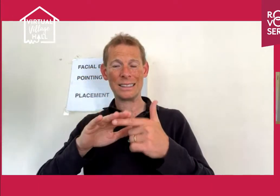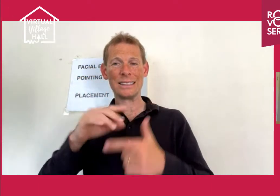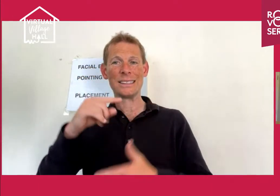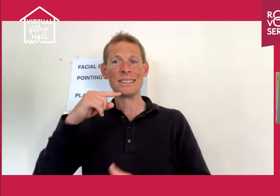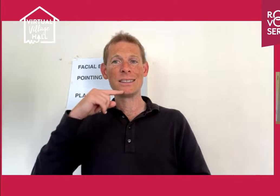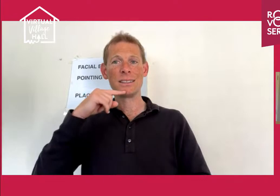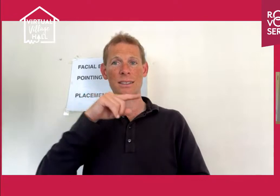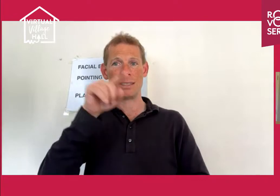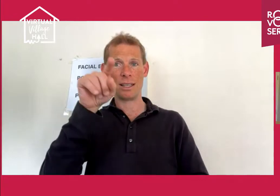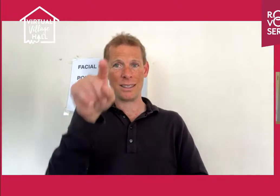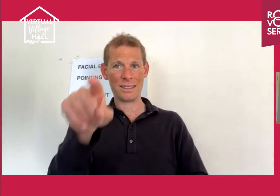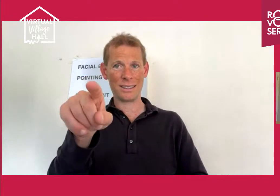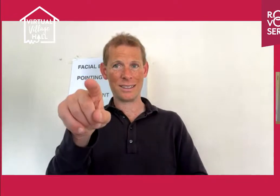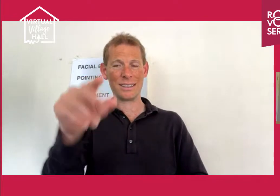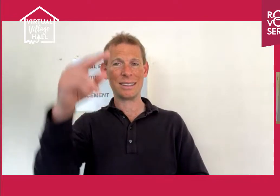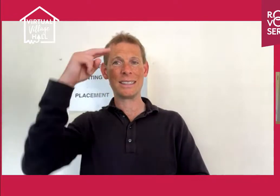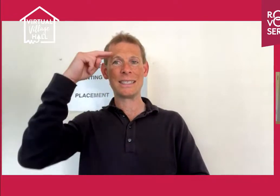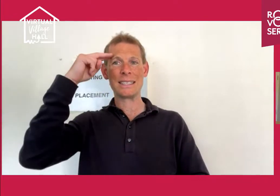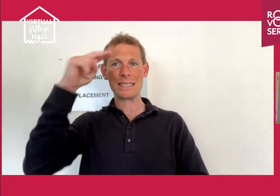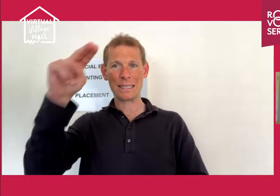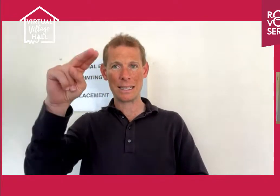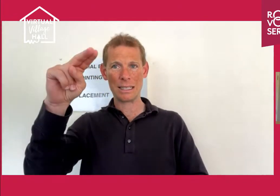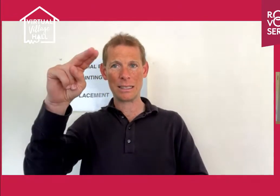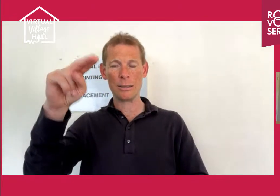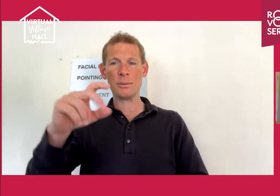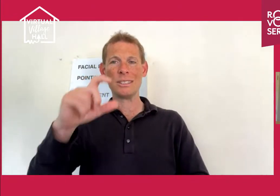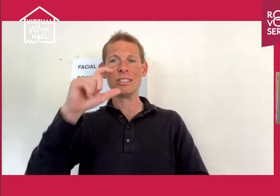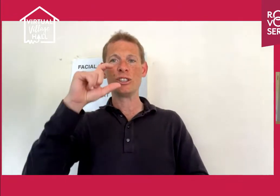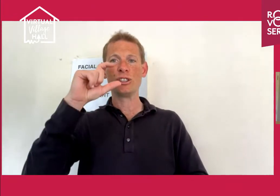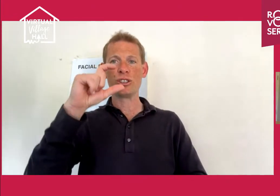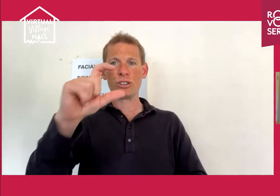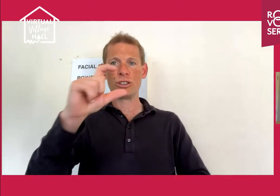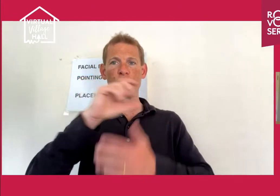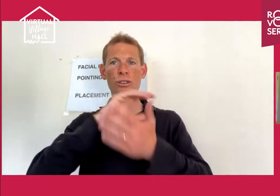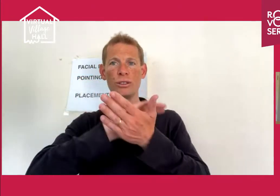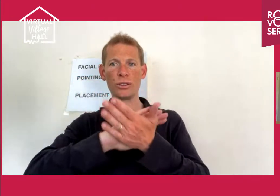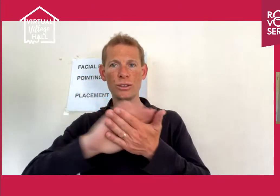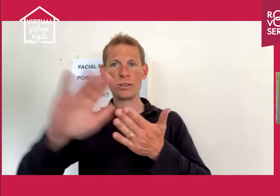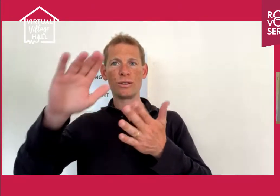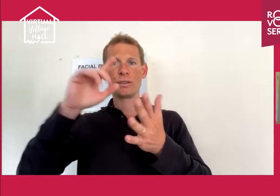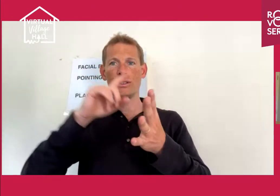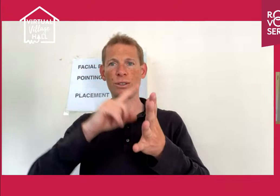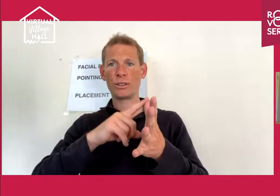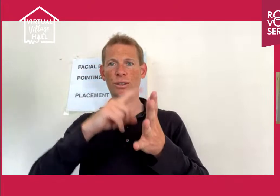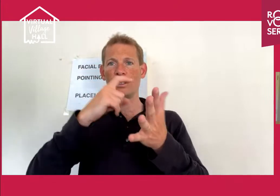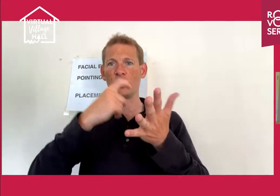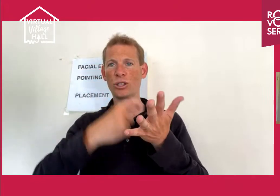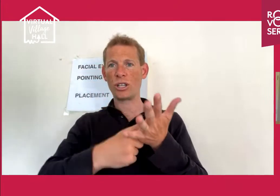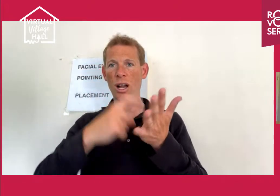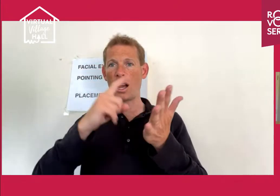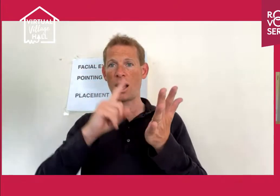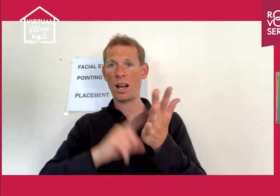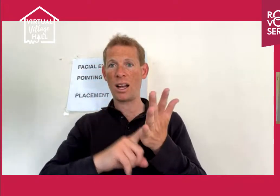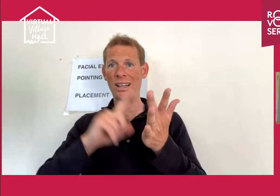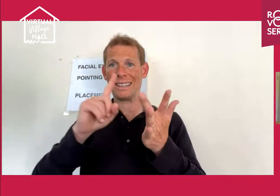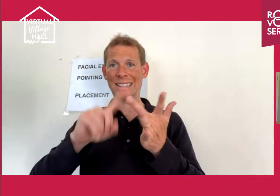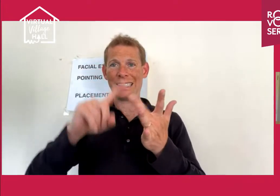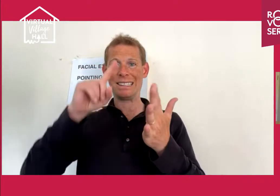My second son, who I'm placing in the center, is called Charlie.